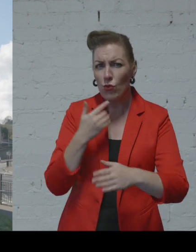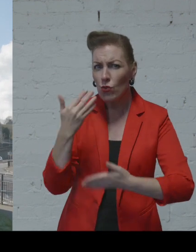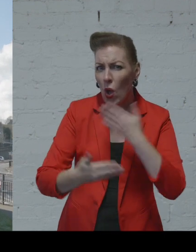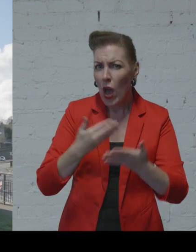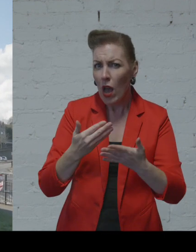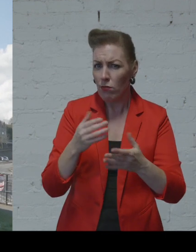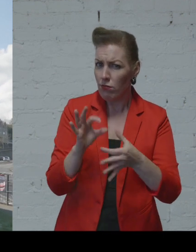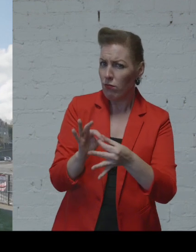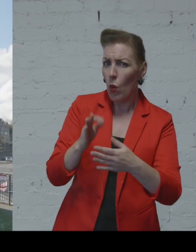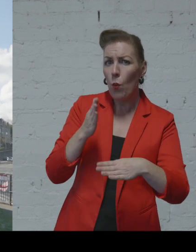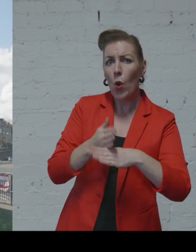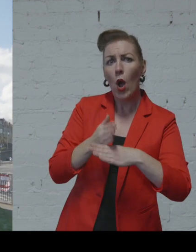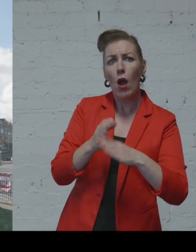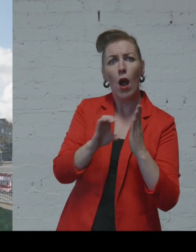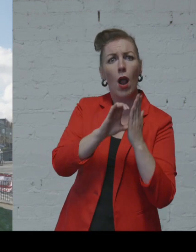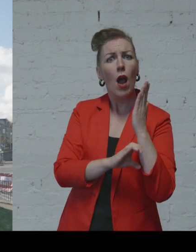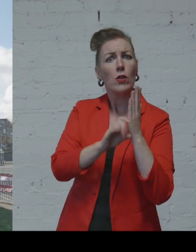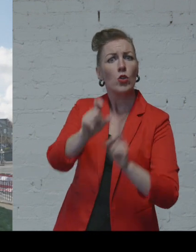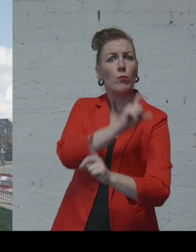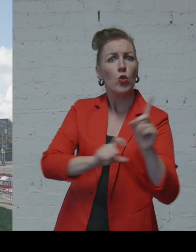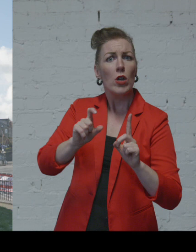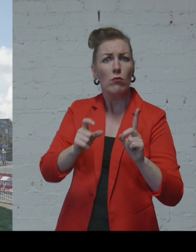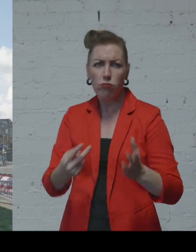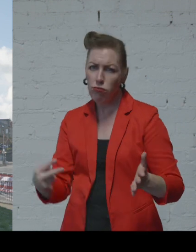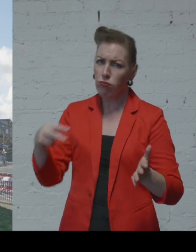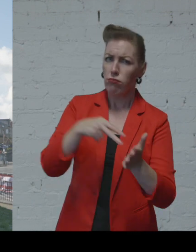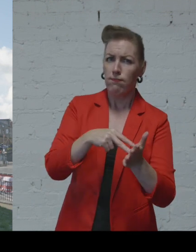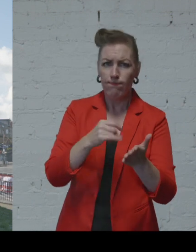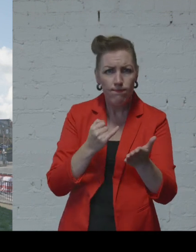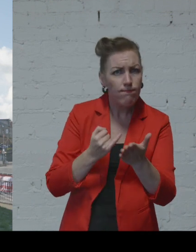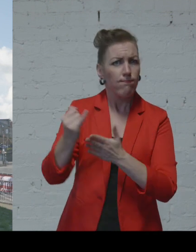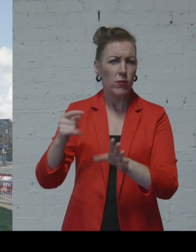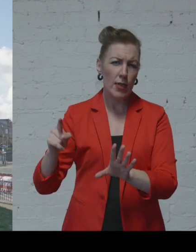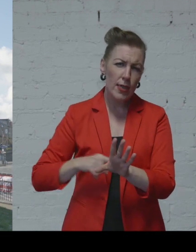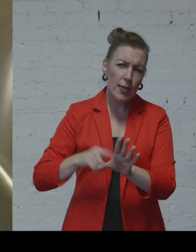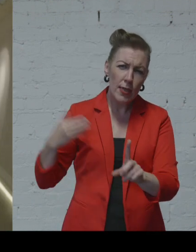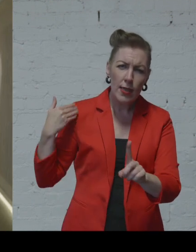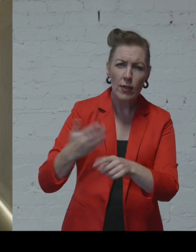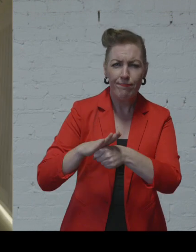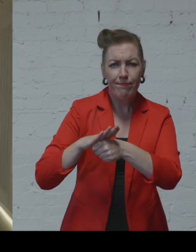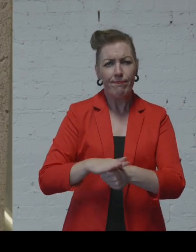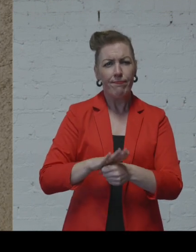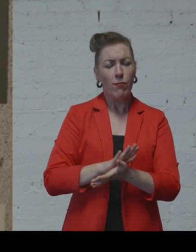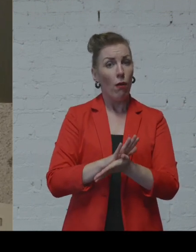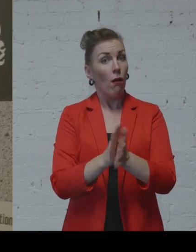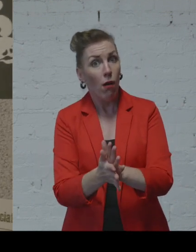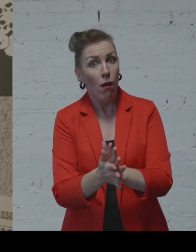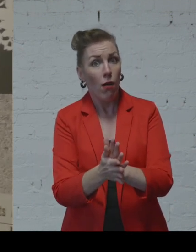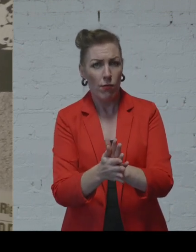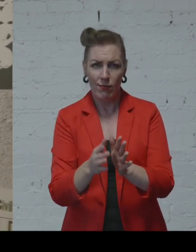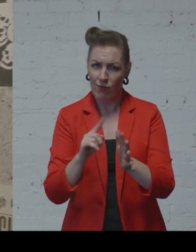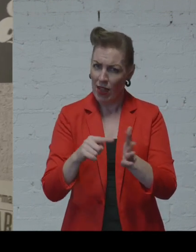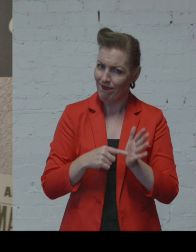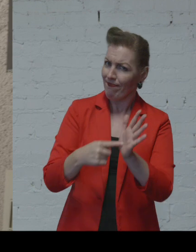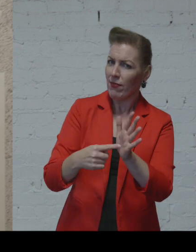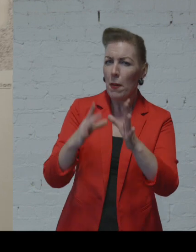The museum was set up to tell the story of how a largely working class community rose up against the years of oppression it had endured, of